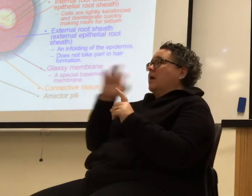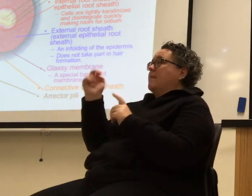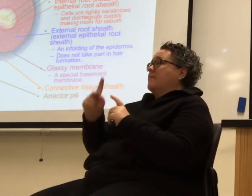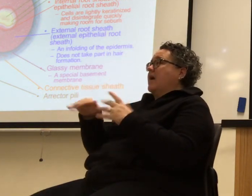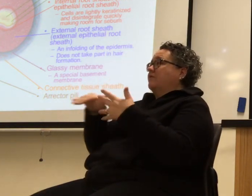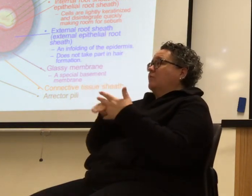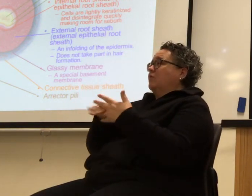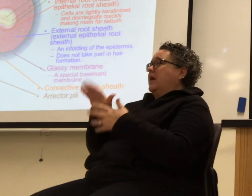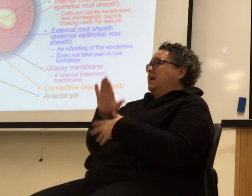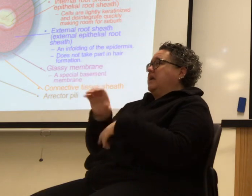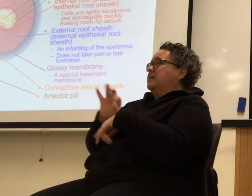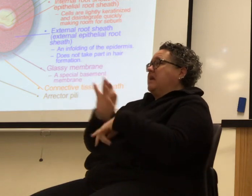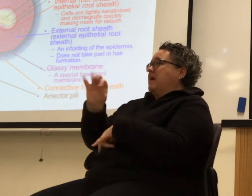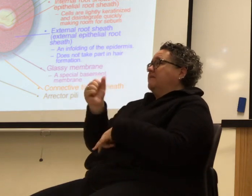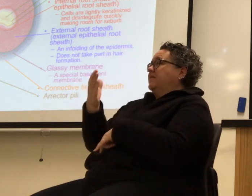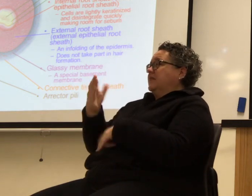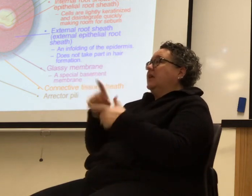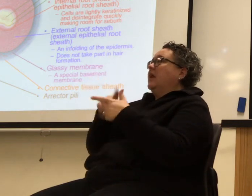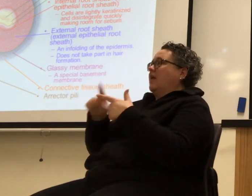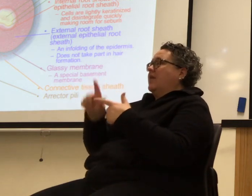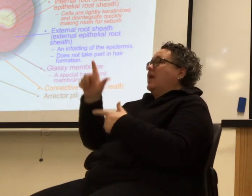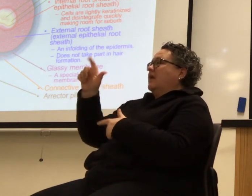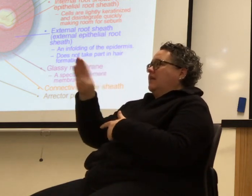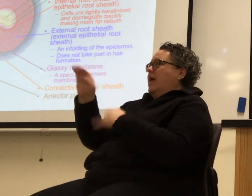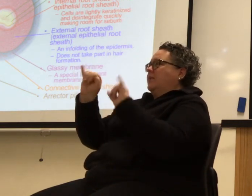at 9:15.